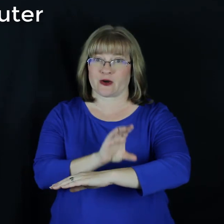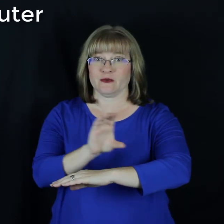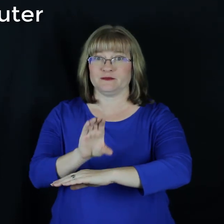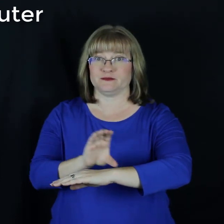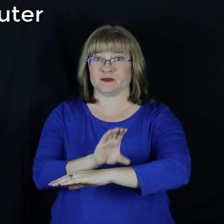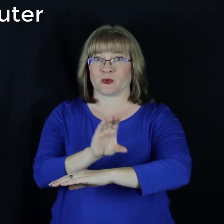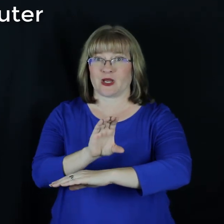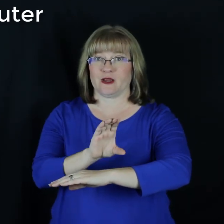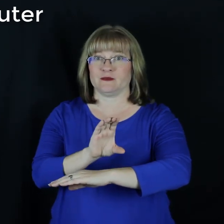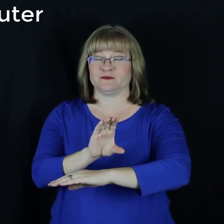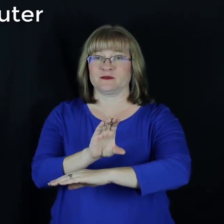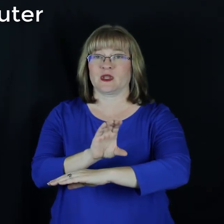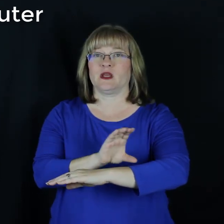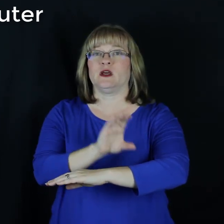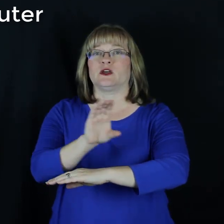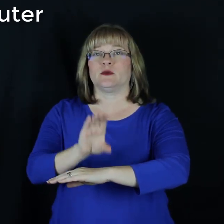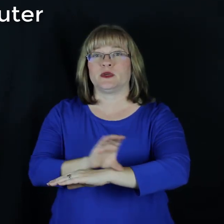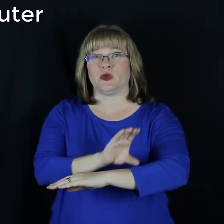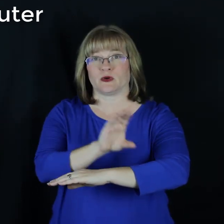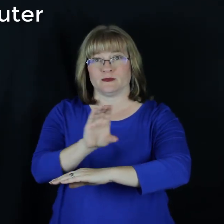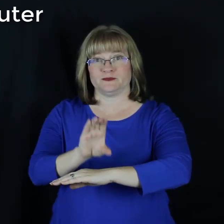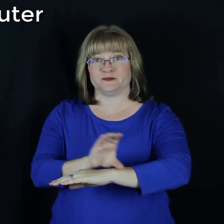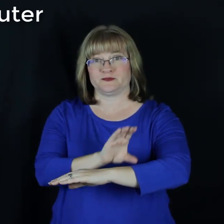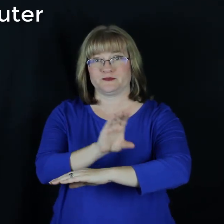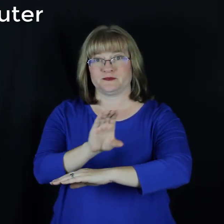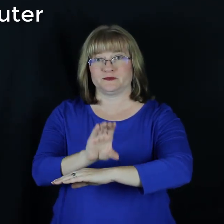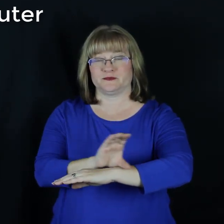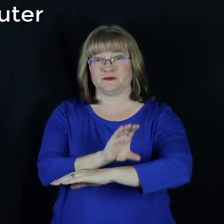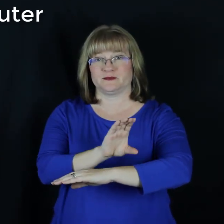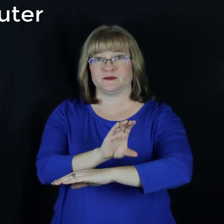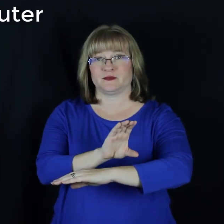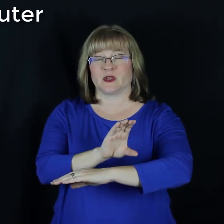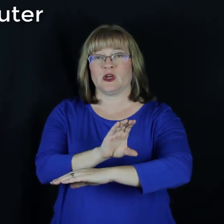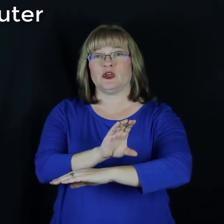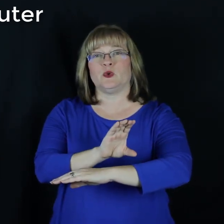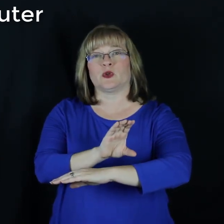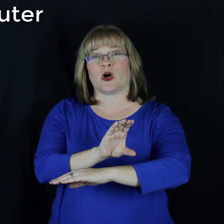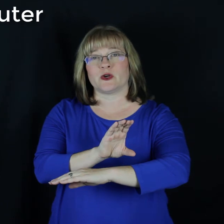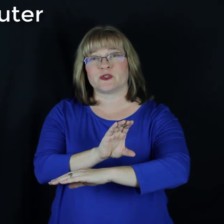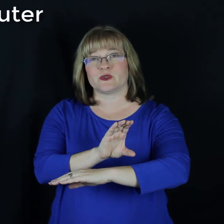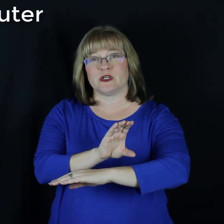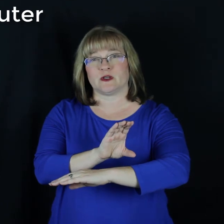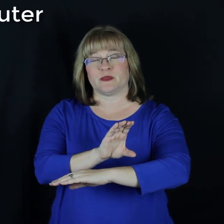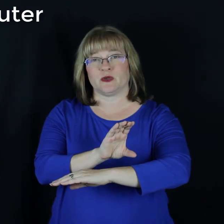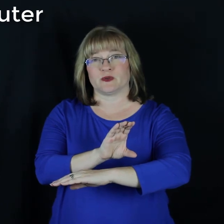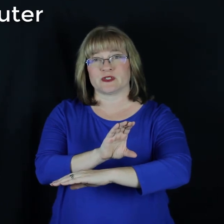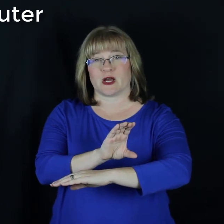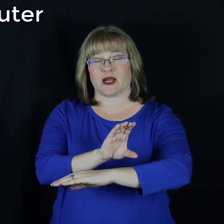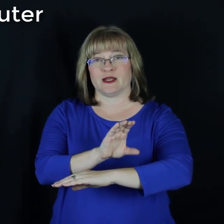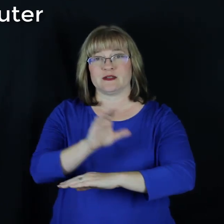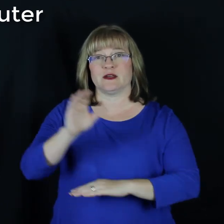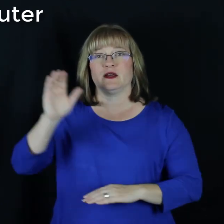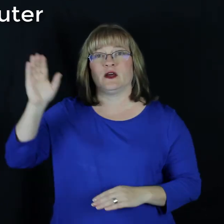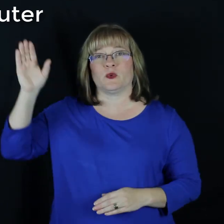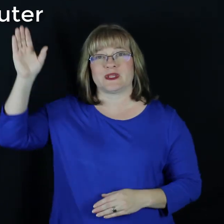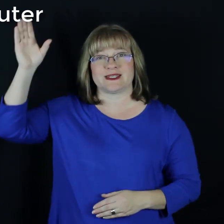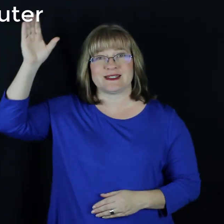matter. Okay? Computer. You will also see computer signed with a